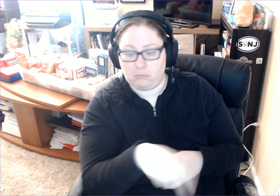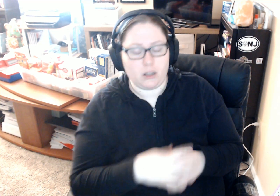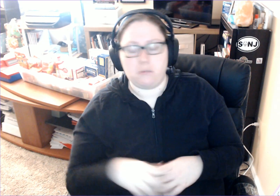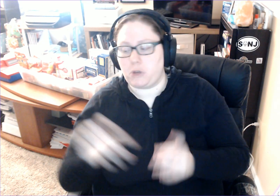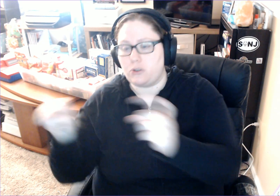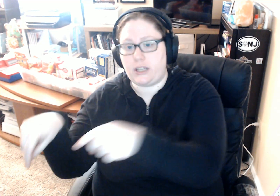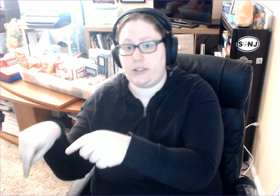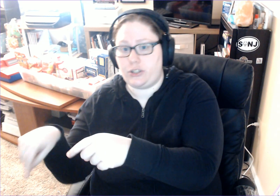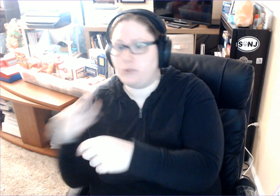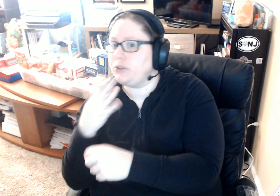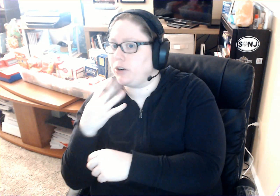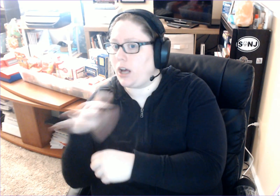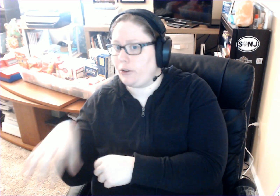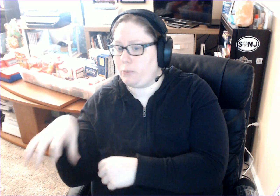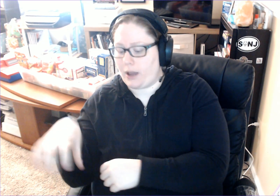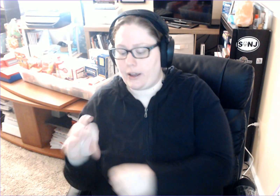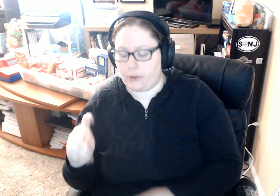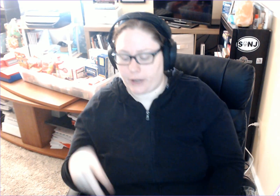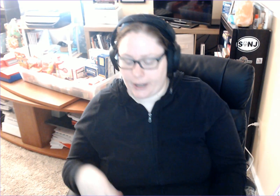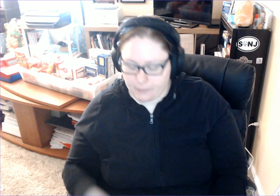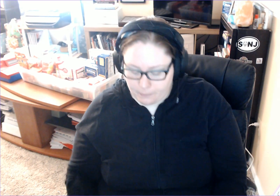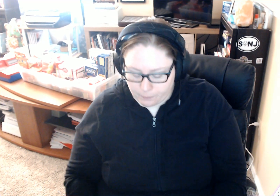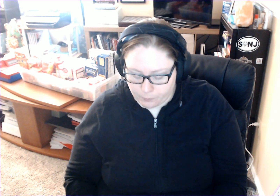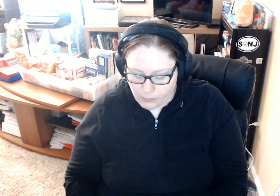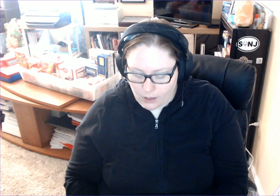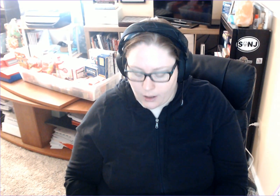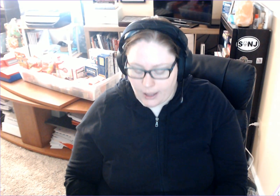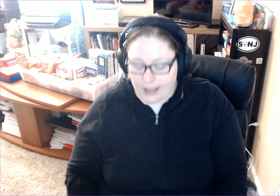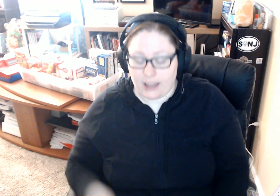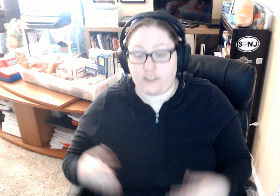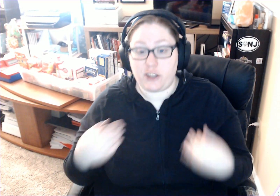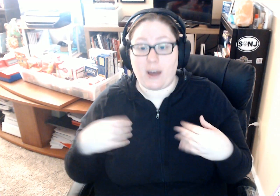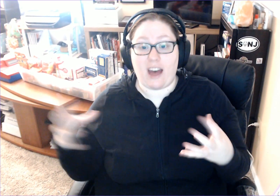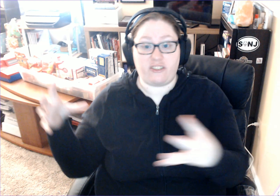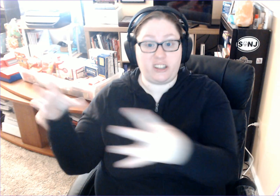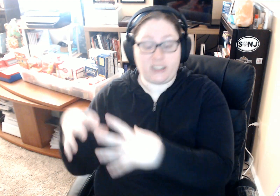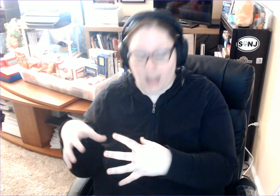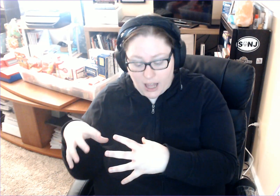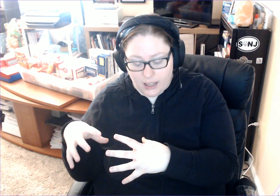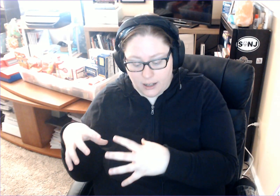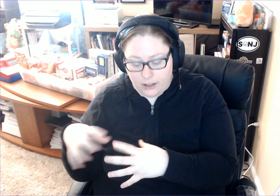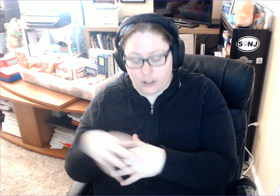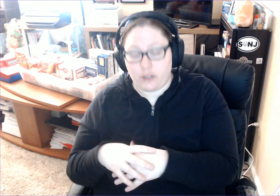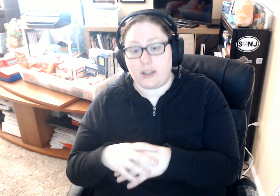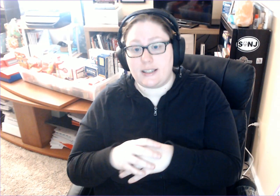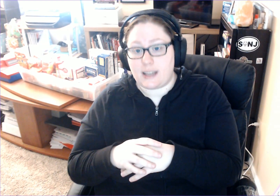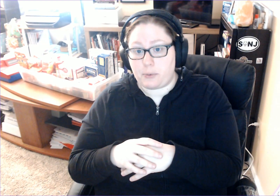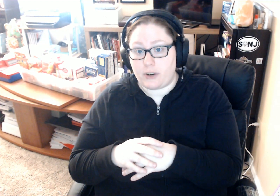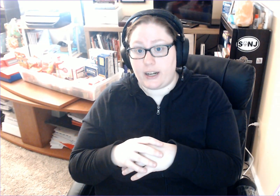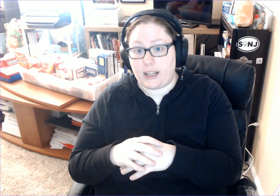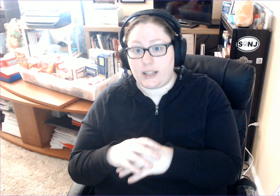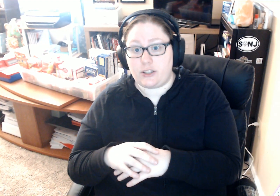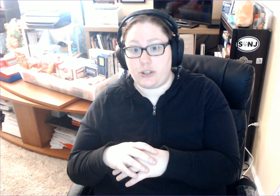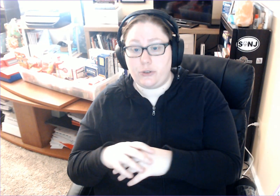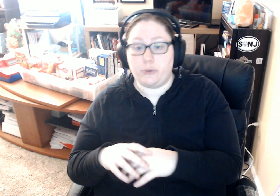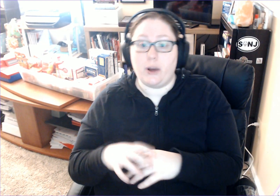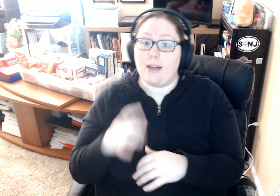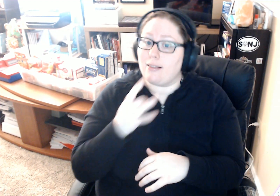goes into your colored pile, okay? If you have a lot, you can separate it into light